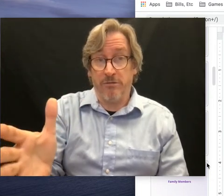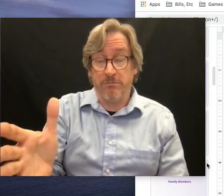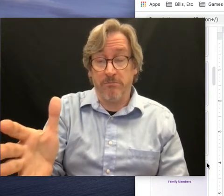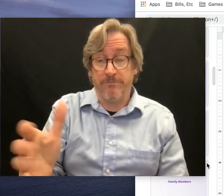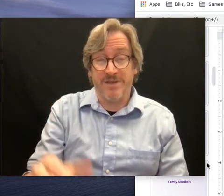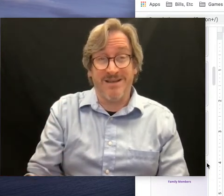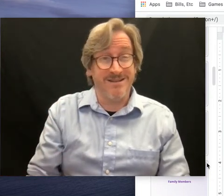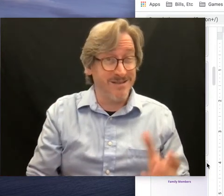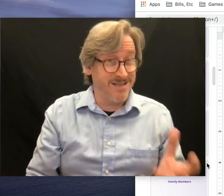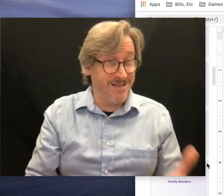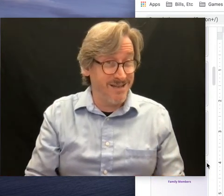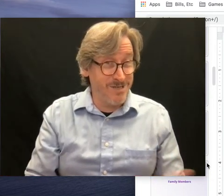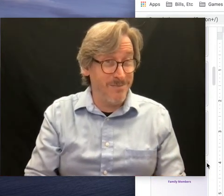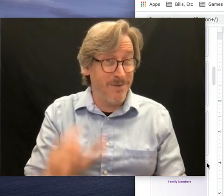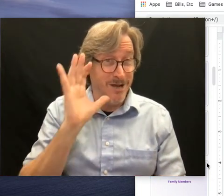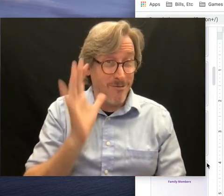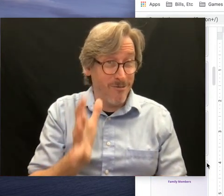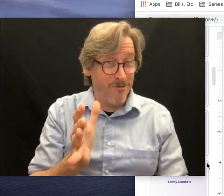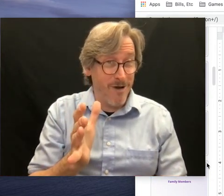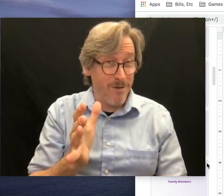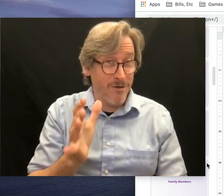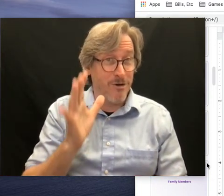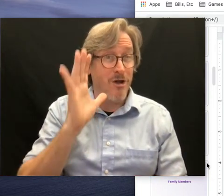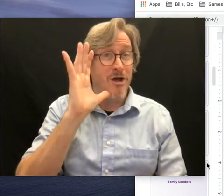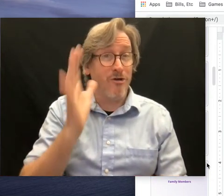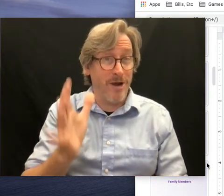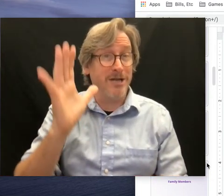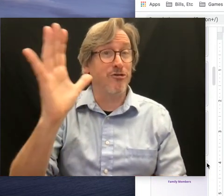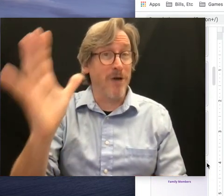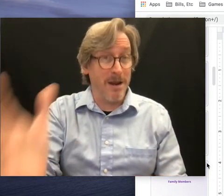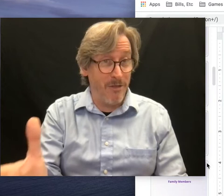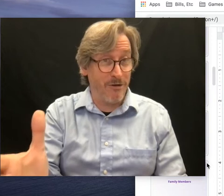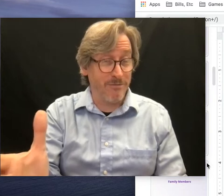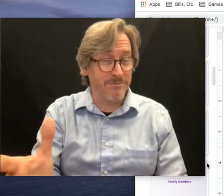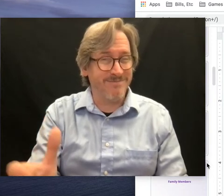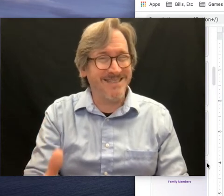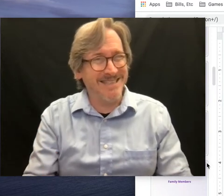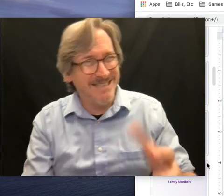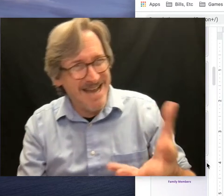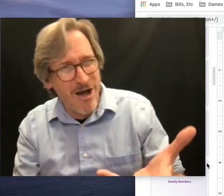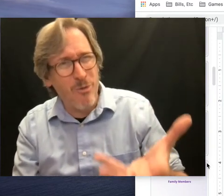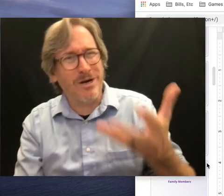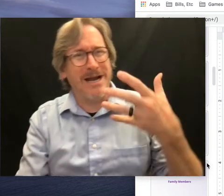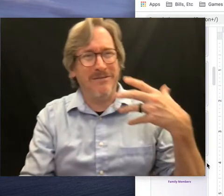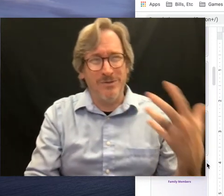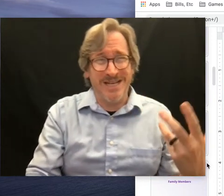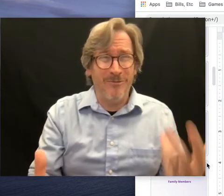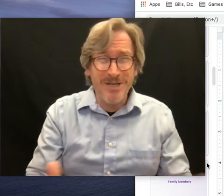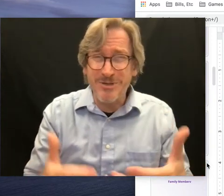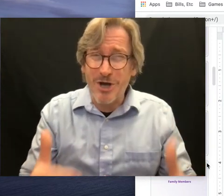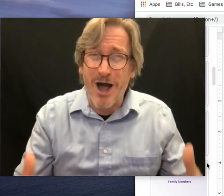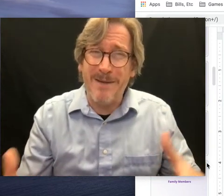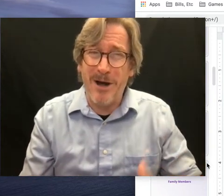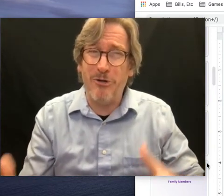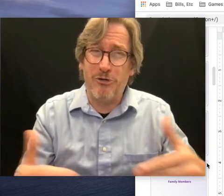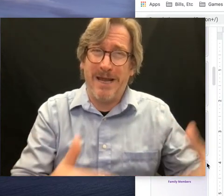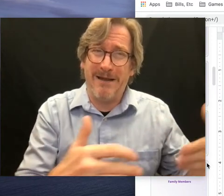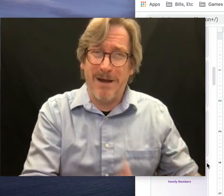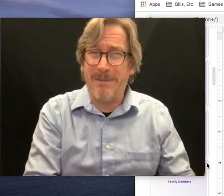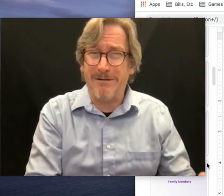grandmother. It used to be grandmother, great grandmother. Now we're kind of losing it. We don't talk